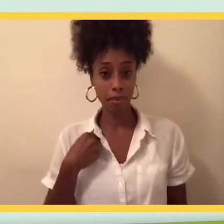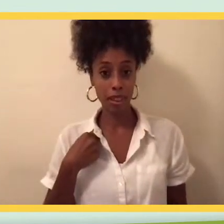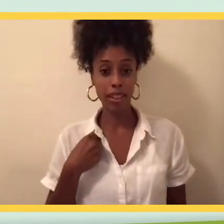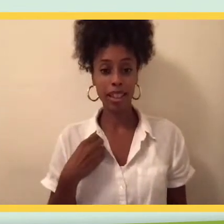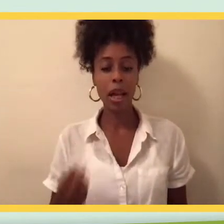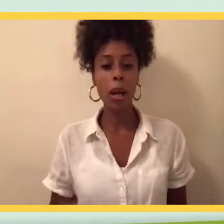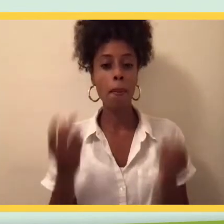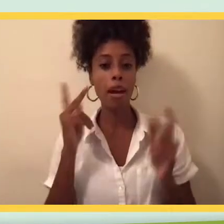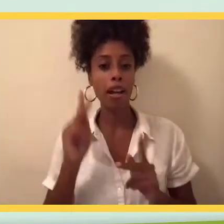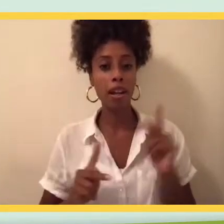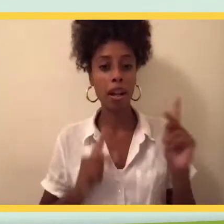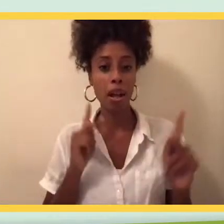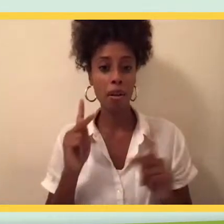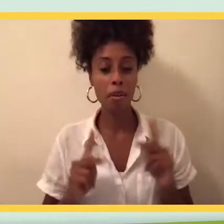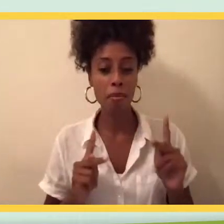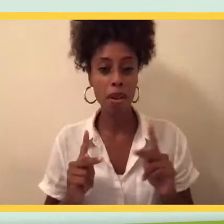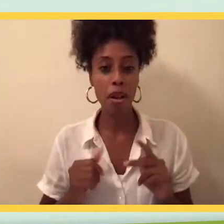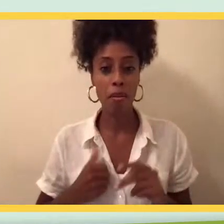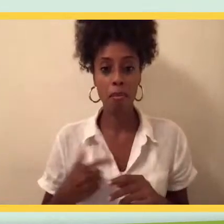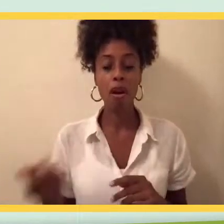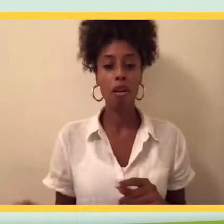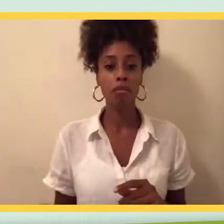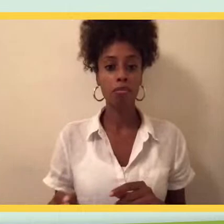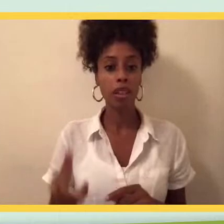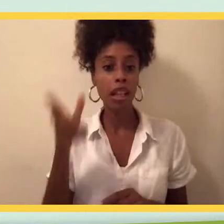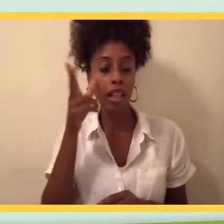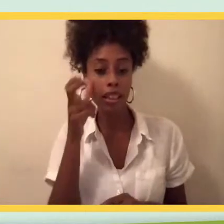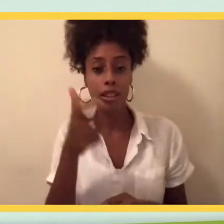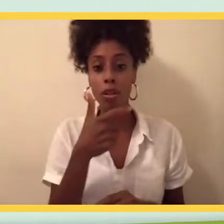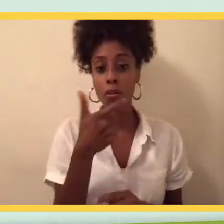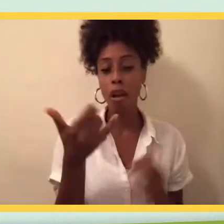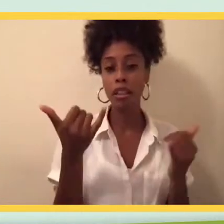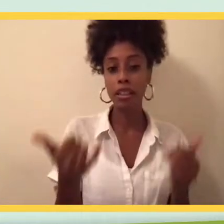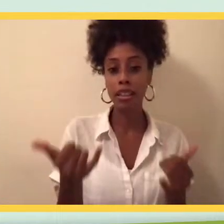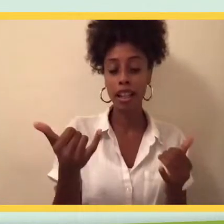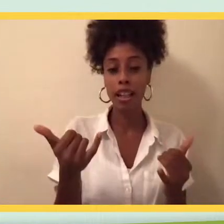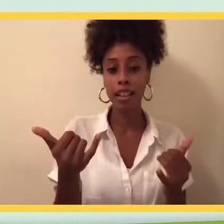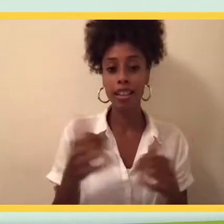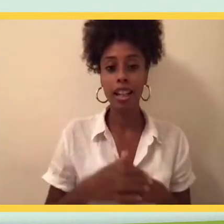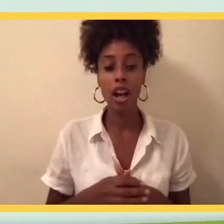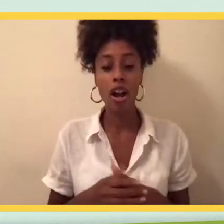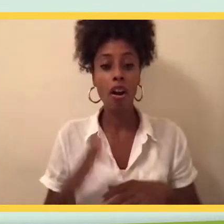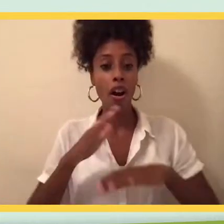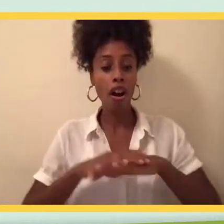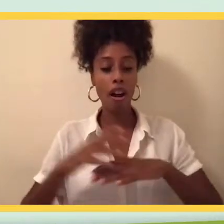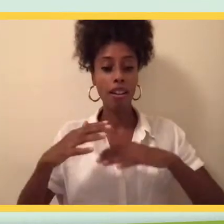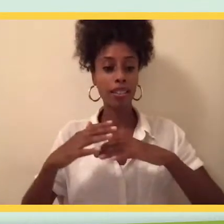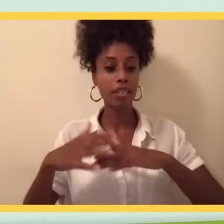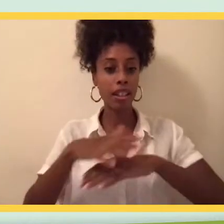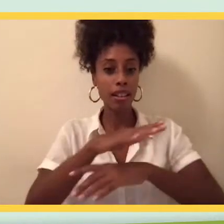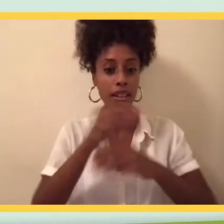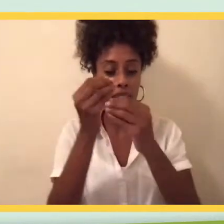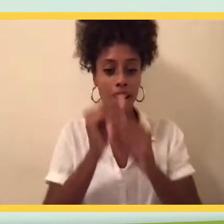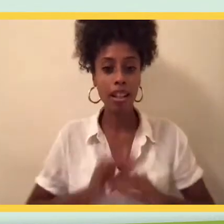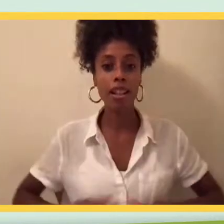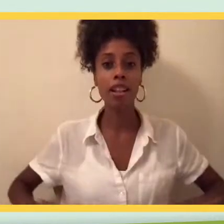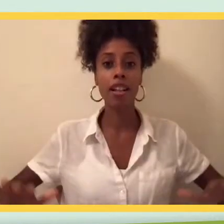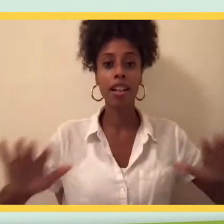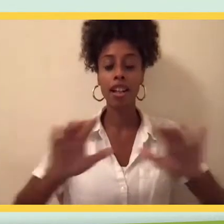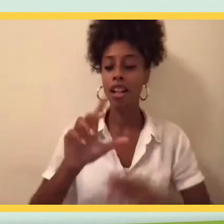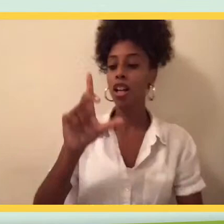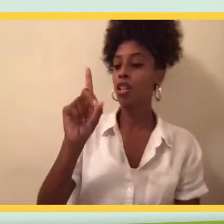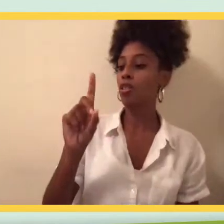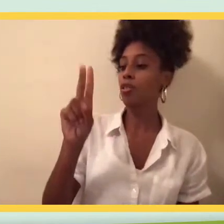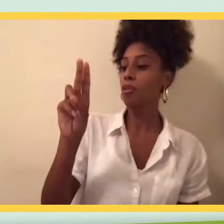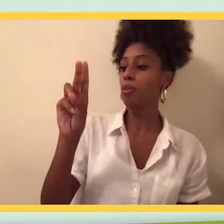from the land of the Coast Salish, specifically the Duwamish, whose people past and present are still